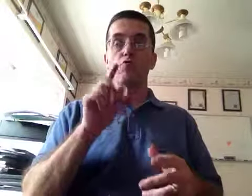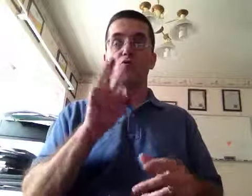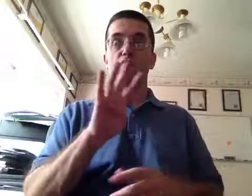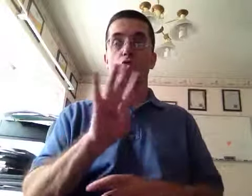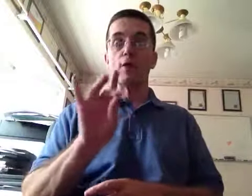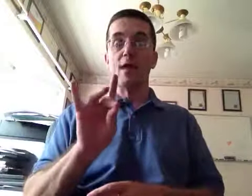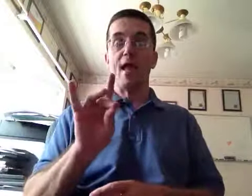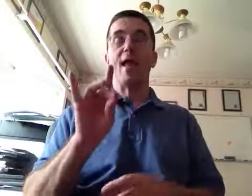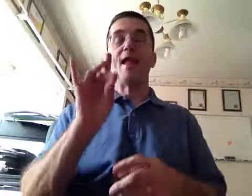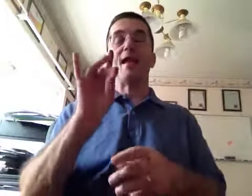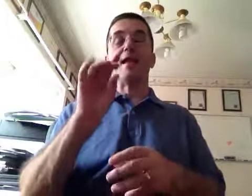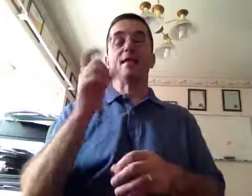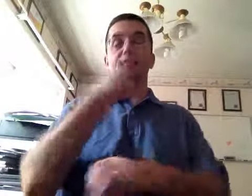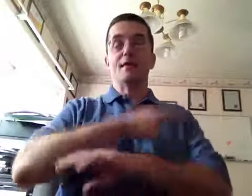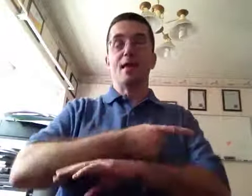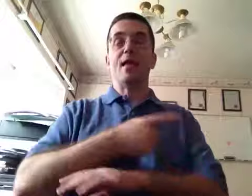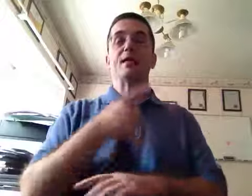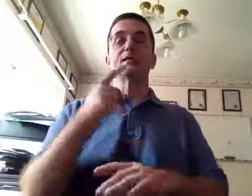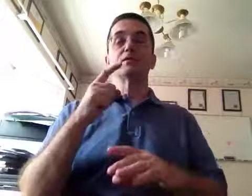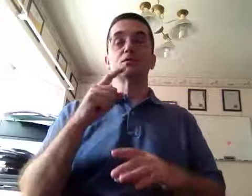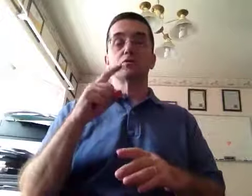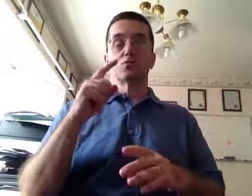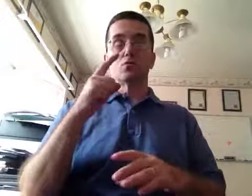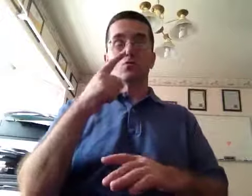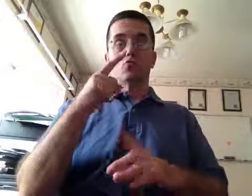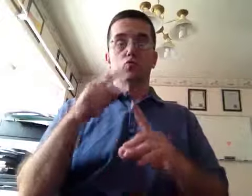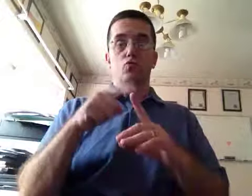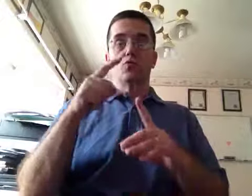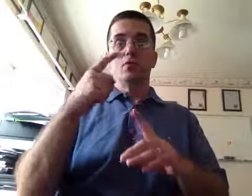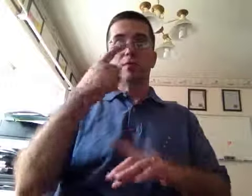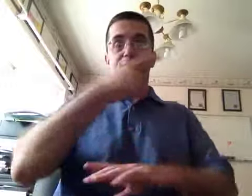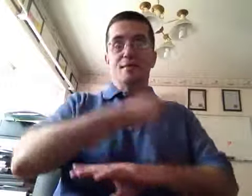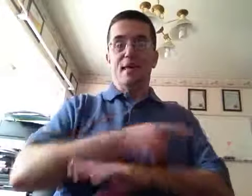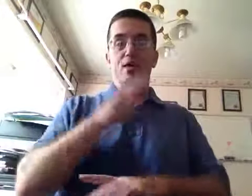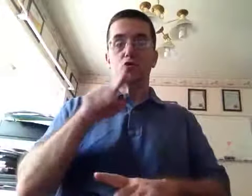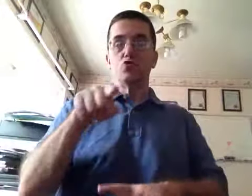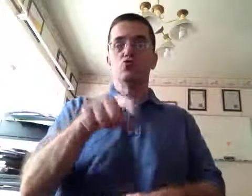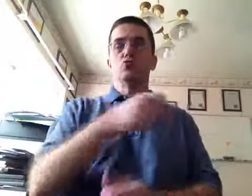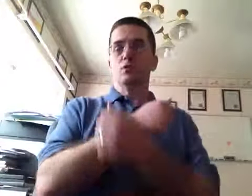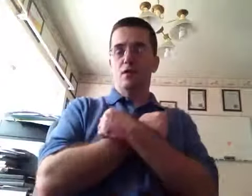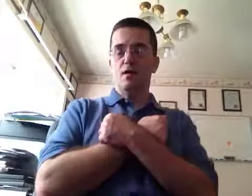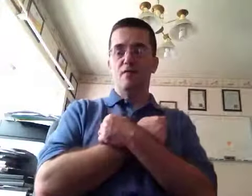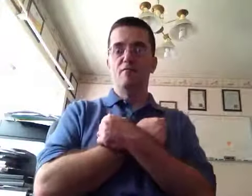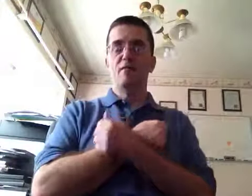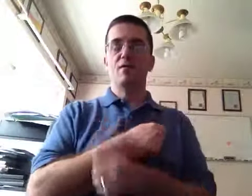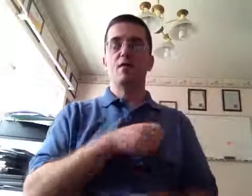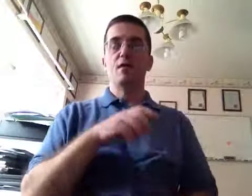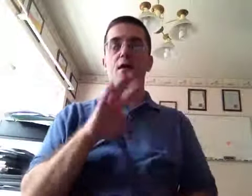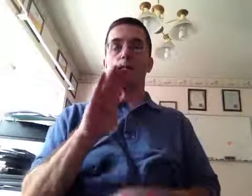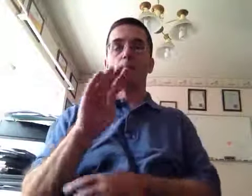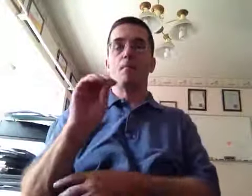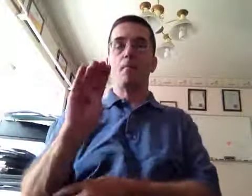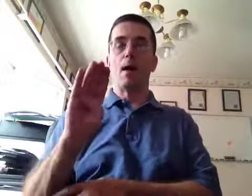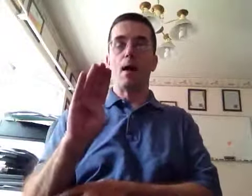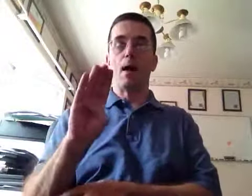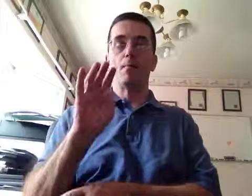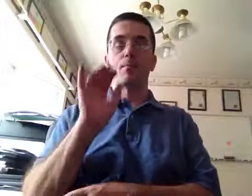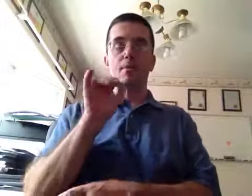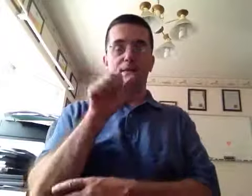Bob Beaudine's book, The Power of Who. And let me tell you about that book, okay? Bob's a sports agent. And you know